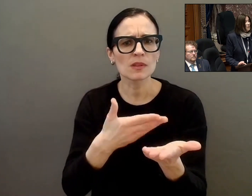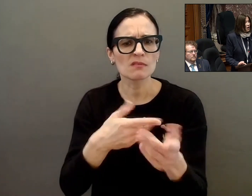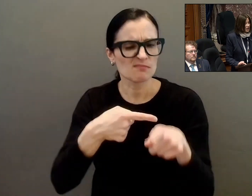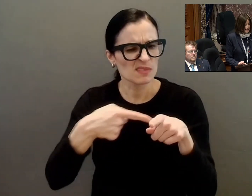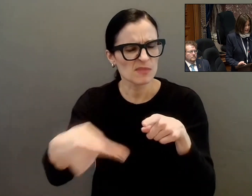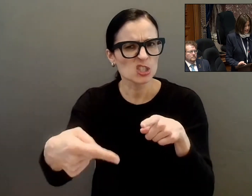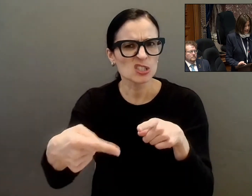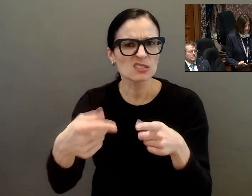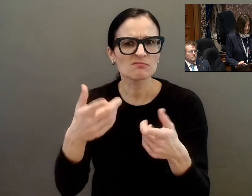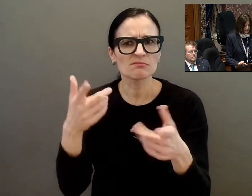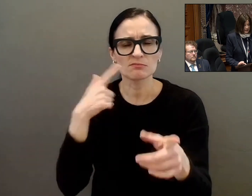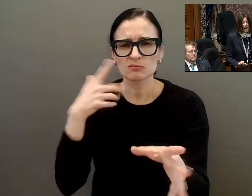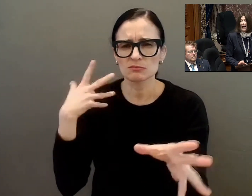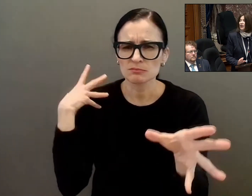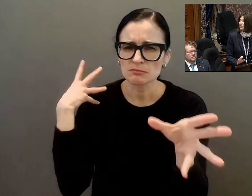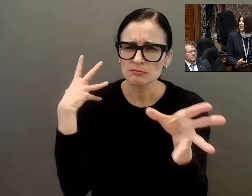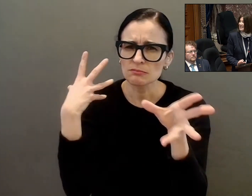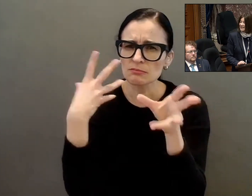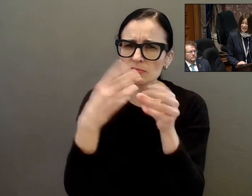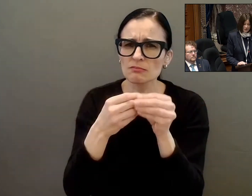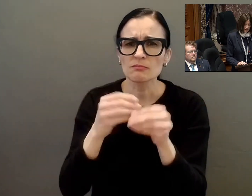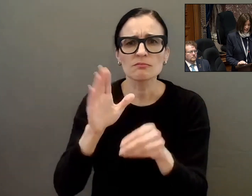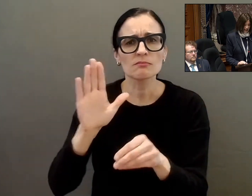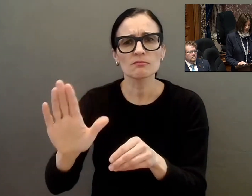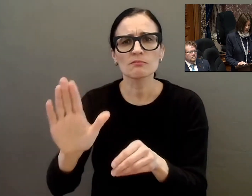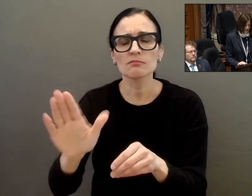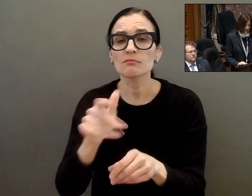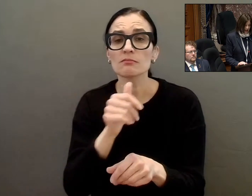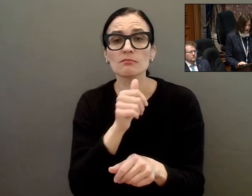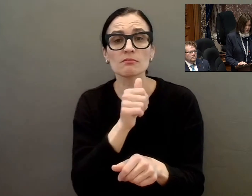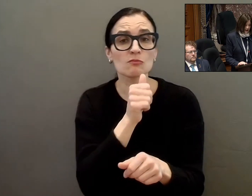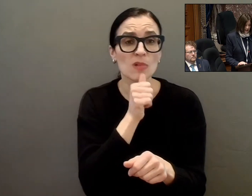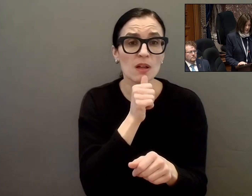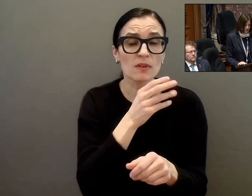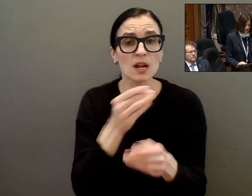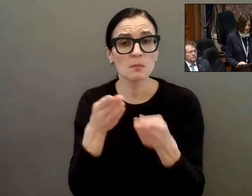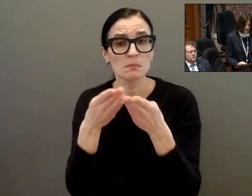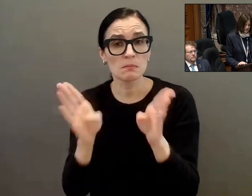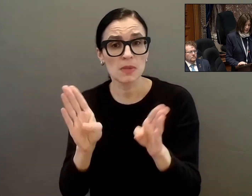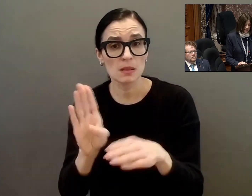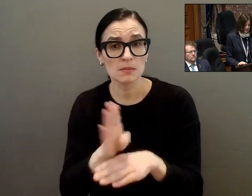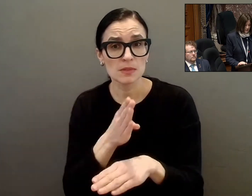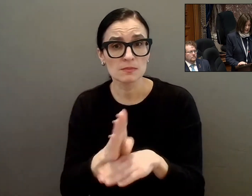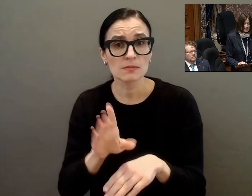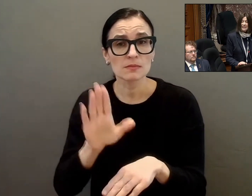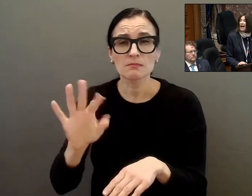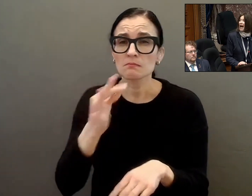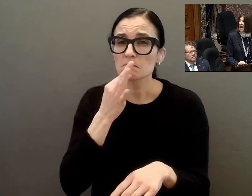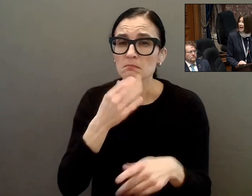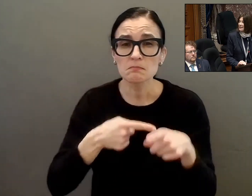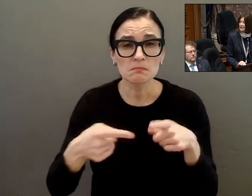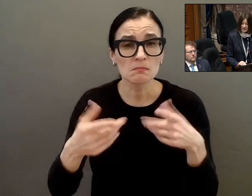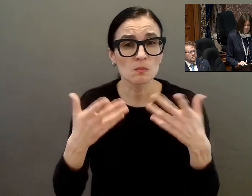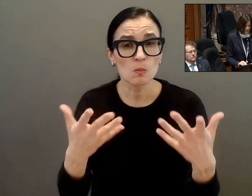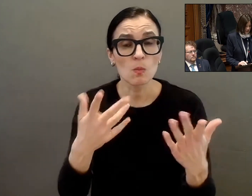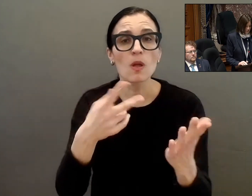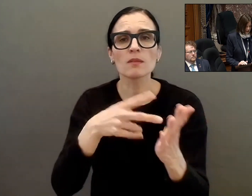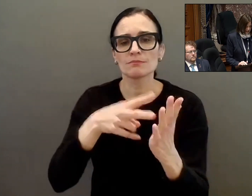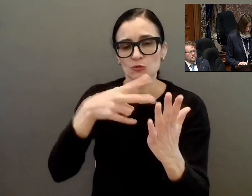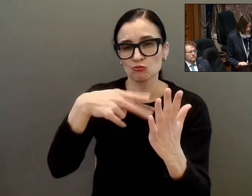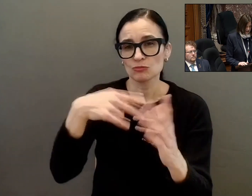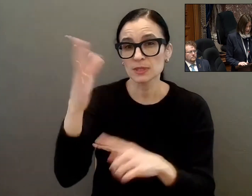politics, policy analysis, and crisis communications has made him a trusted voice in business and